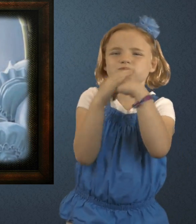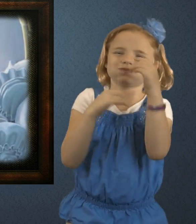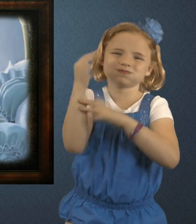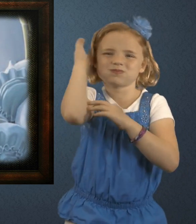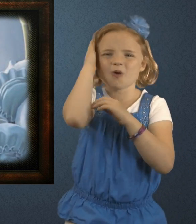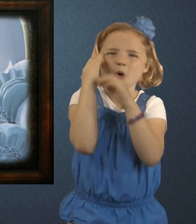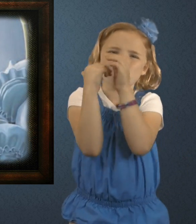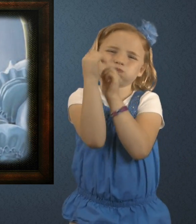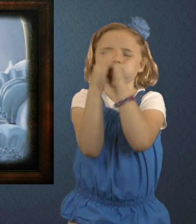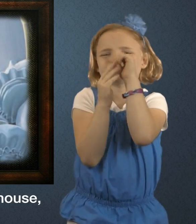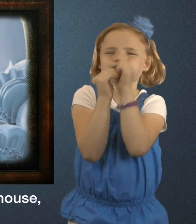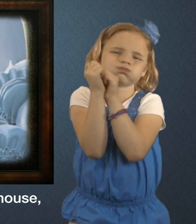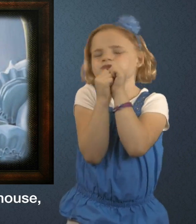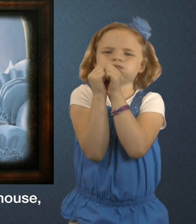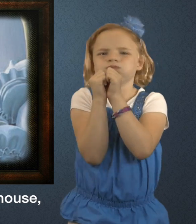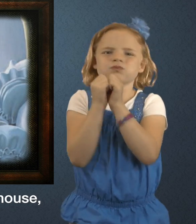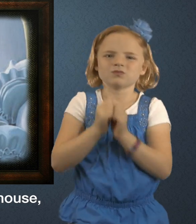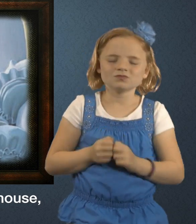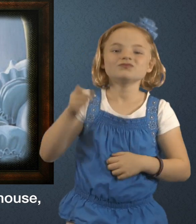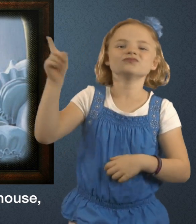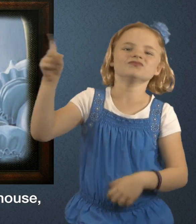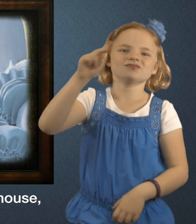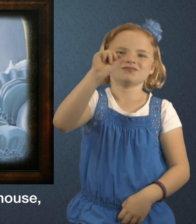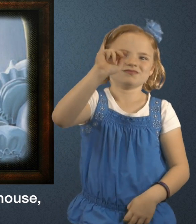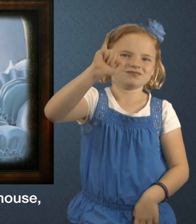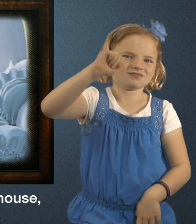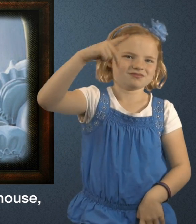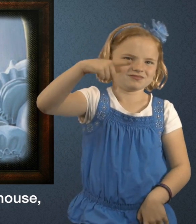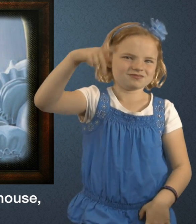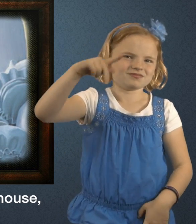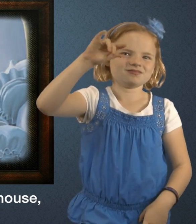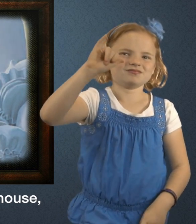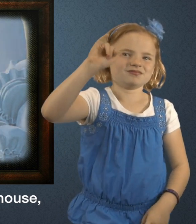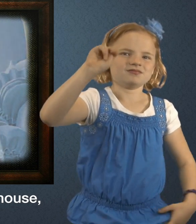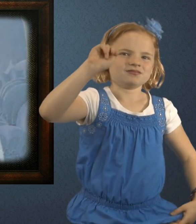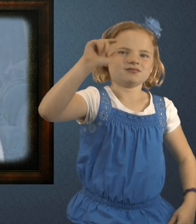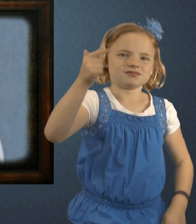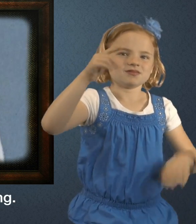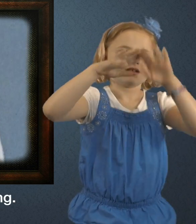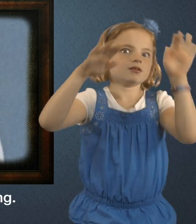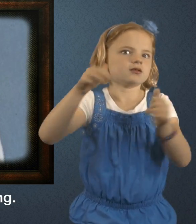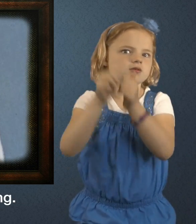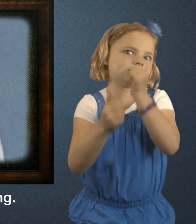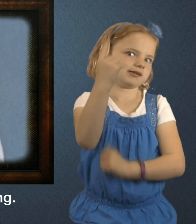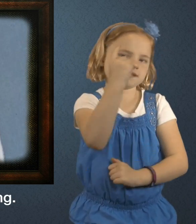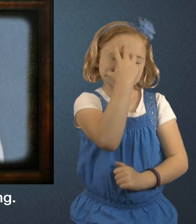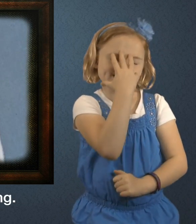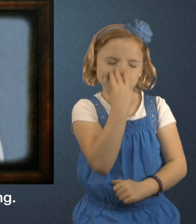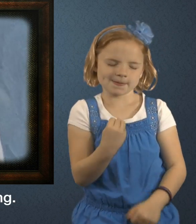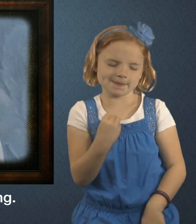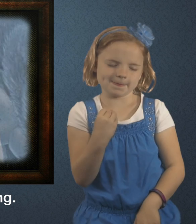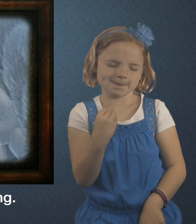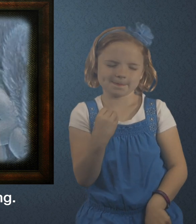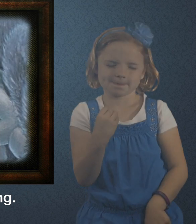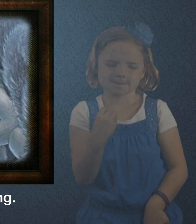on a cozy bed, in a napping house, where everyone is sleeping.